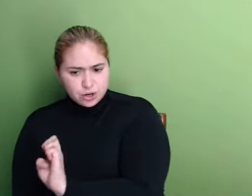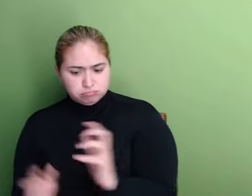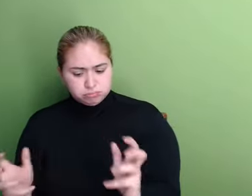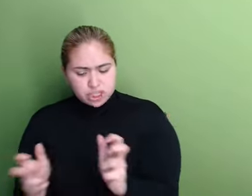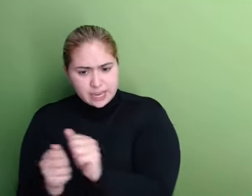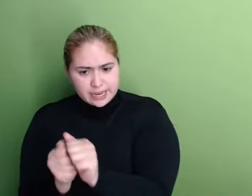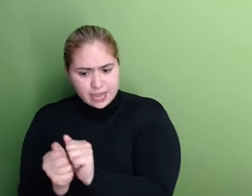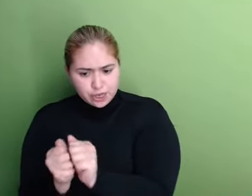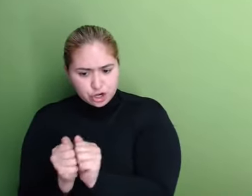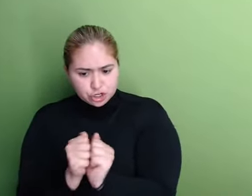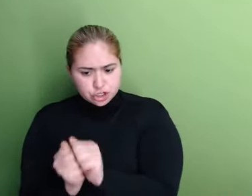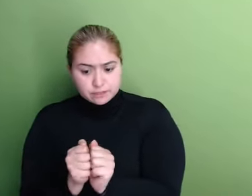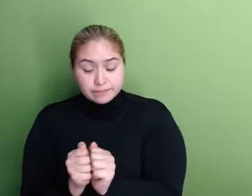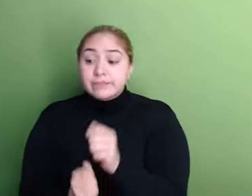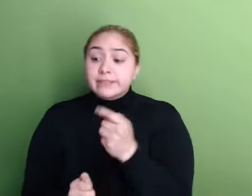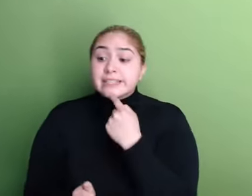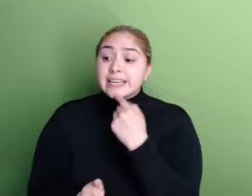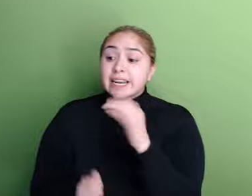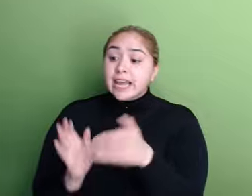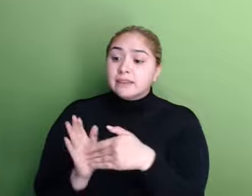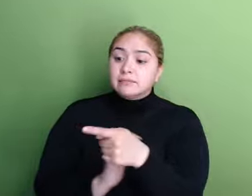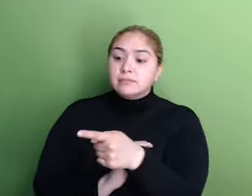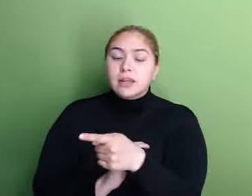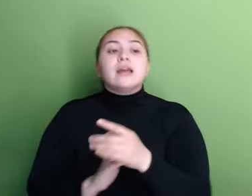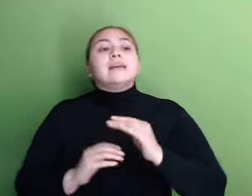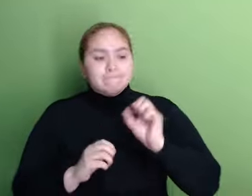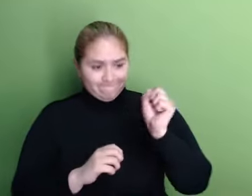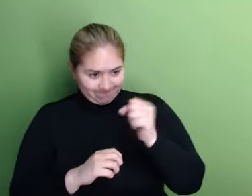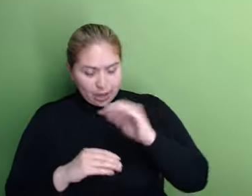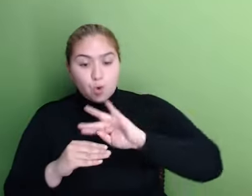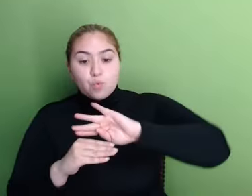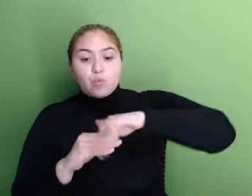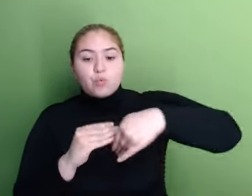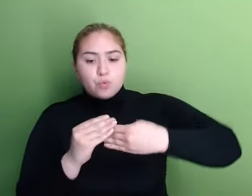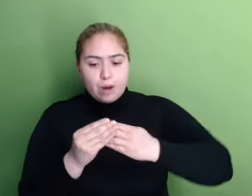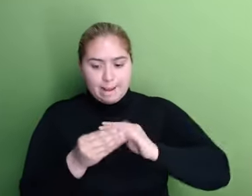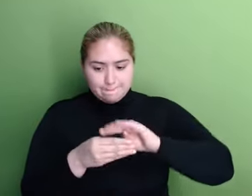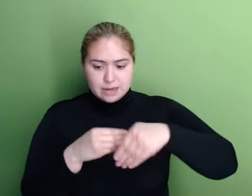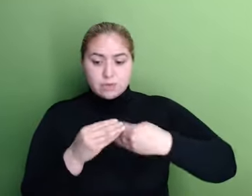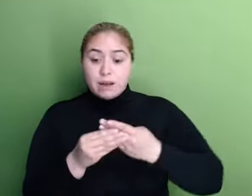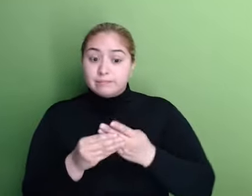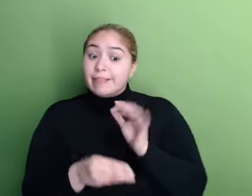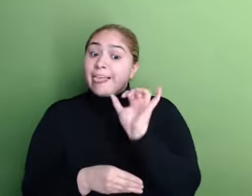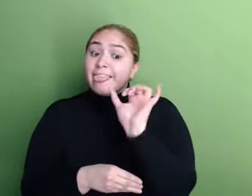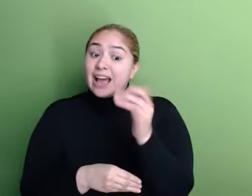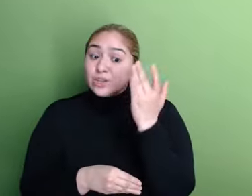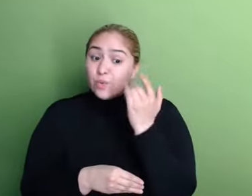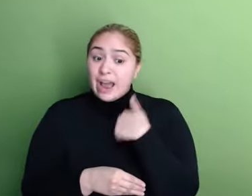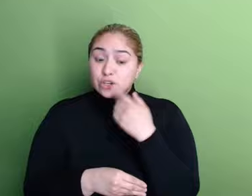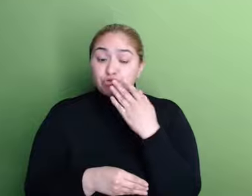We're going to, say it again, Terrell. Very good. You're going to wrap it around. So now that's why I told you make it nice and flat. And I told you to make